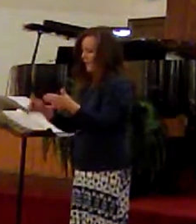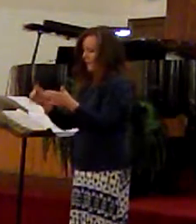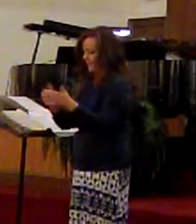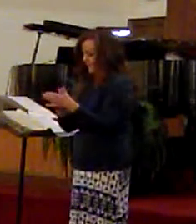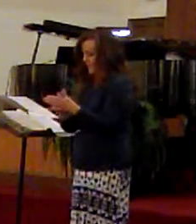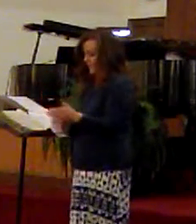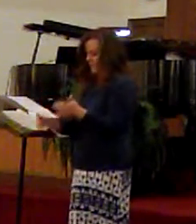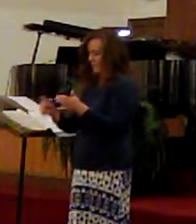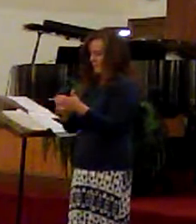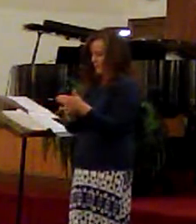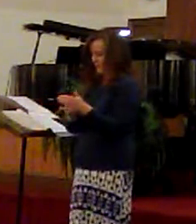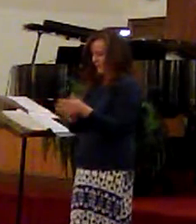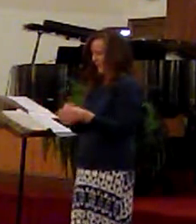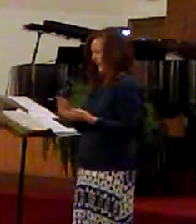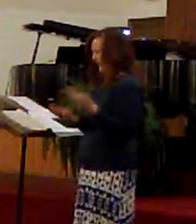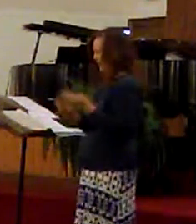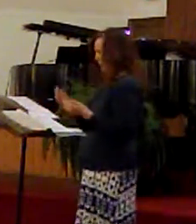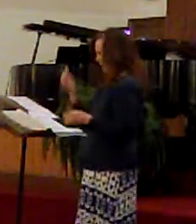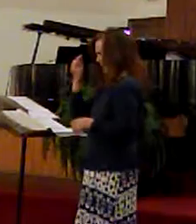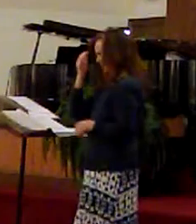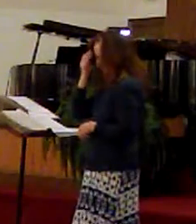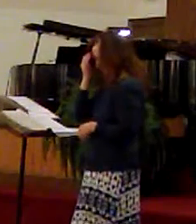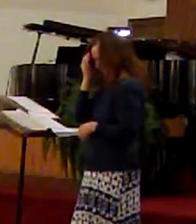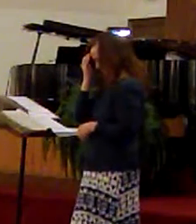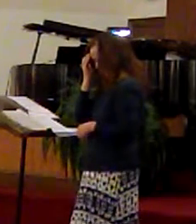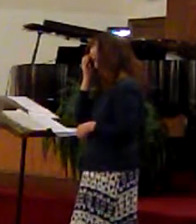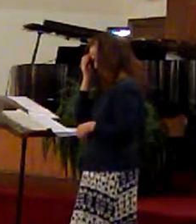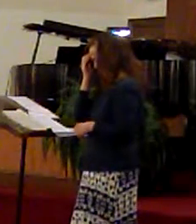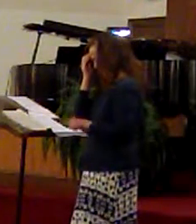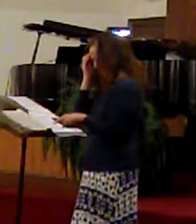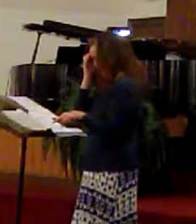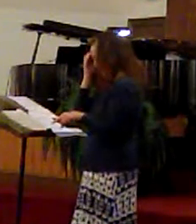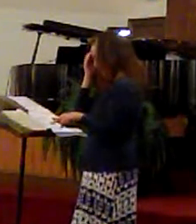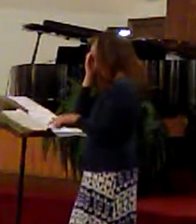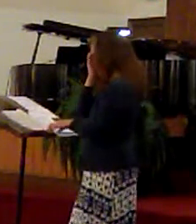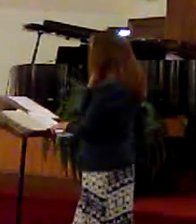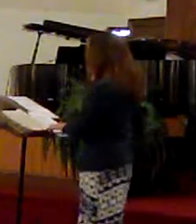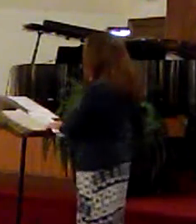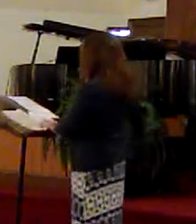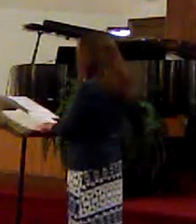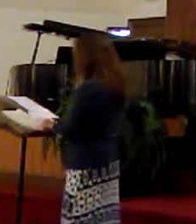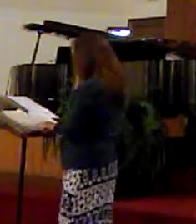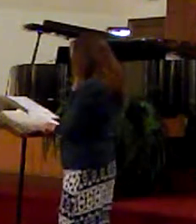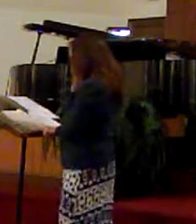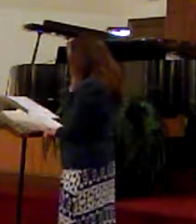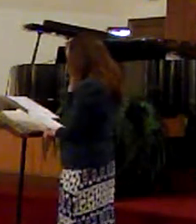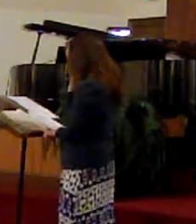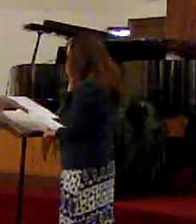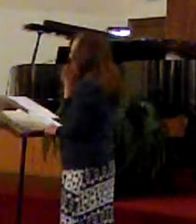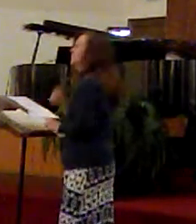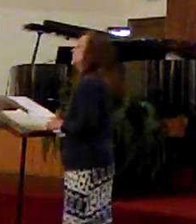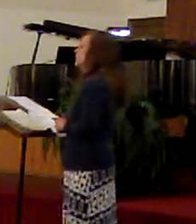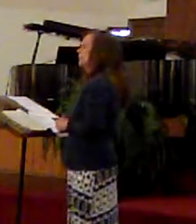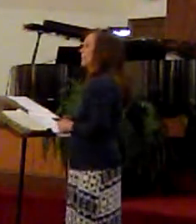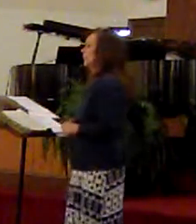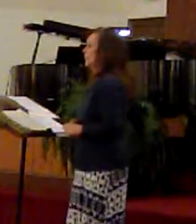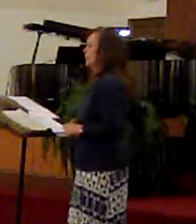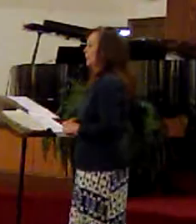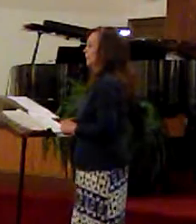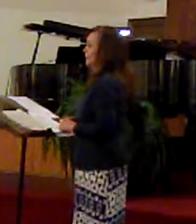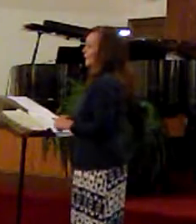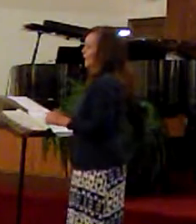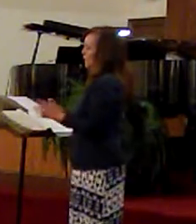meditate. Think about the words used on the verses for a time. Now remember, we're not just talking about